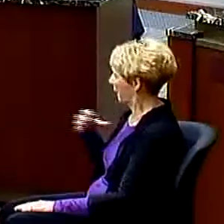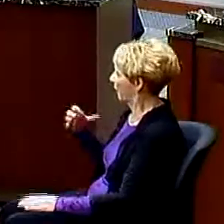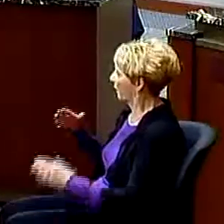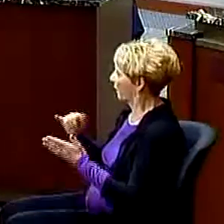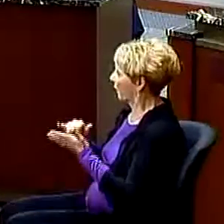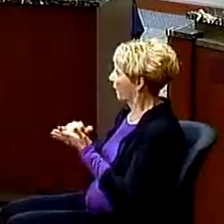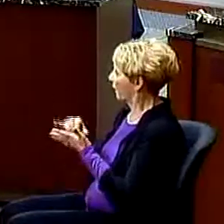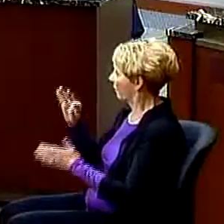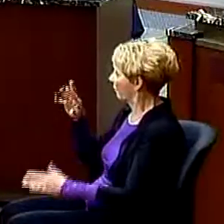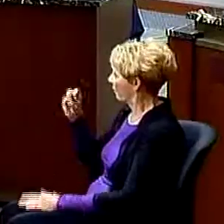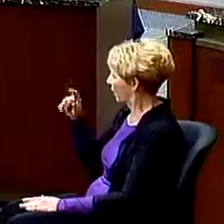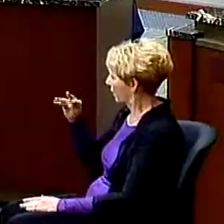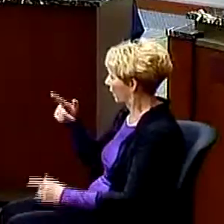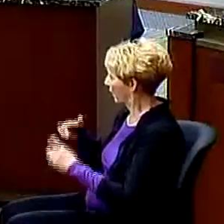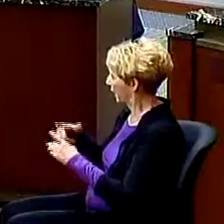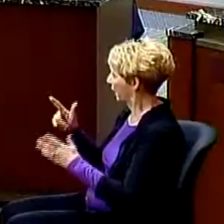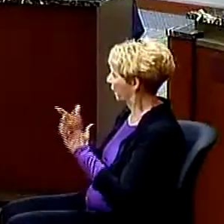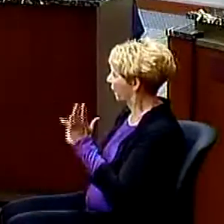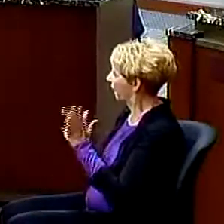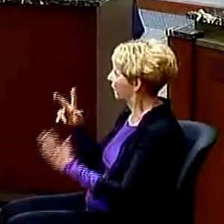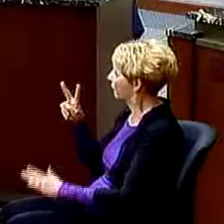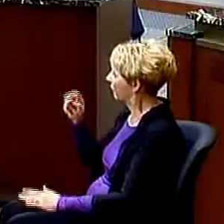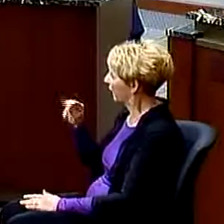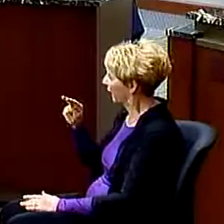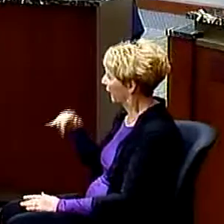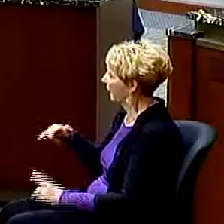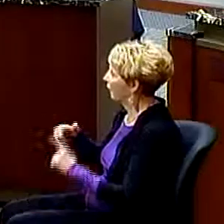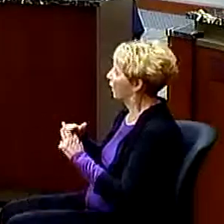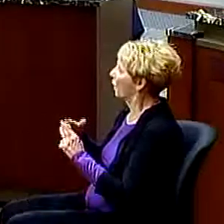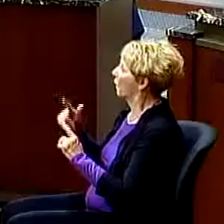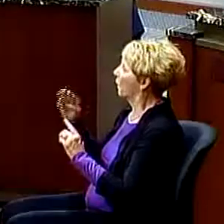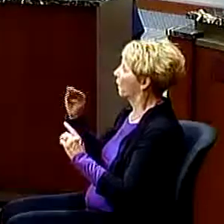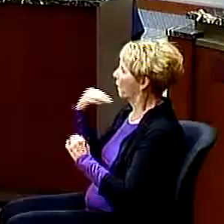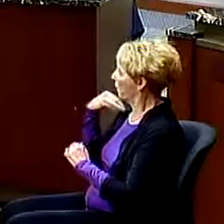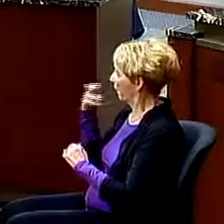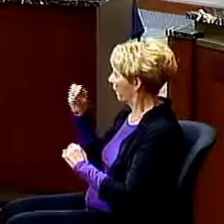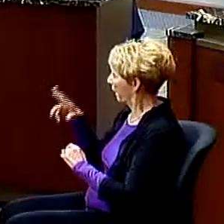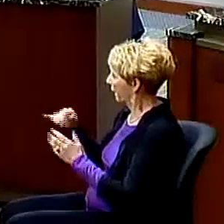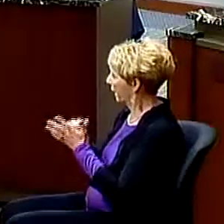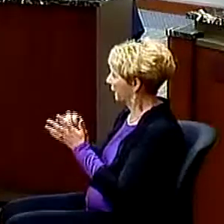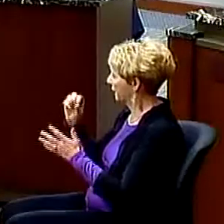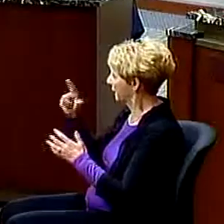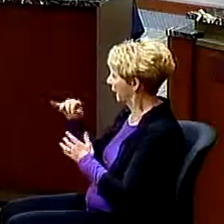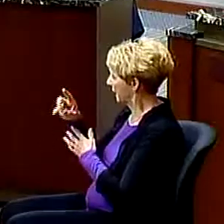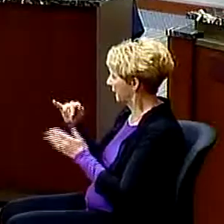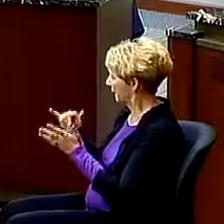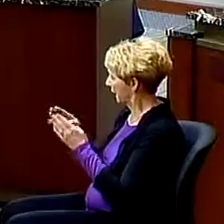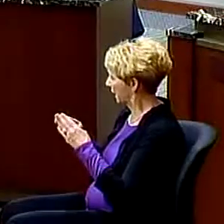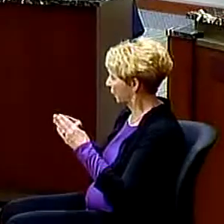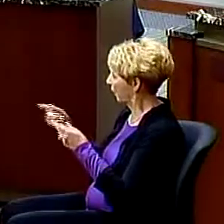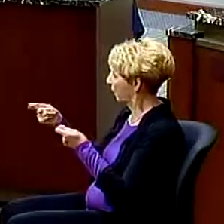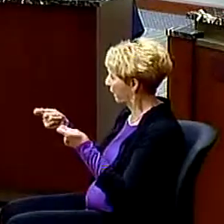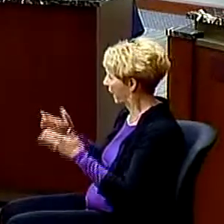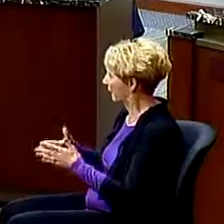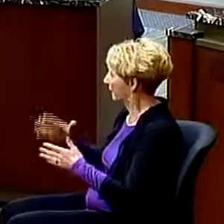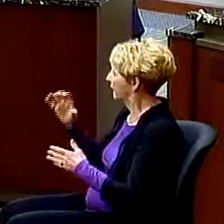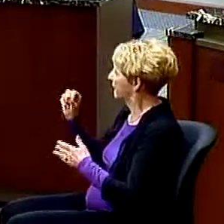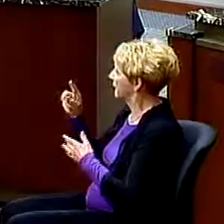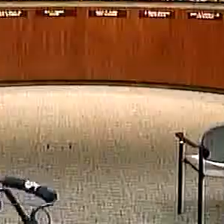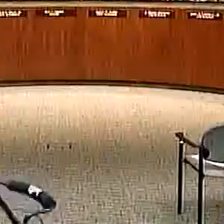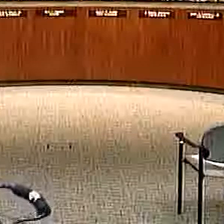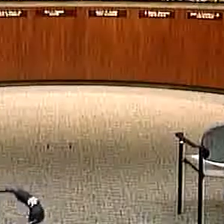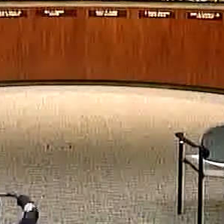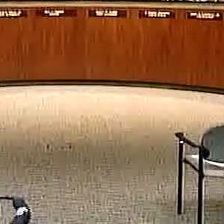councilman Forrest Fleming, our city attorney Louis Vina. I'm Mel Coyne, your mayor. Sally Sandy, our city manager, Sidney Simmons,